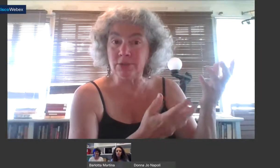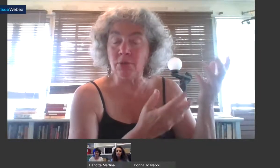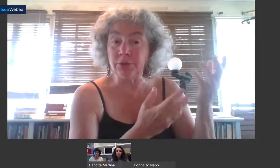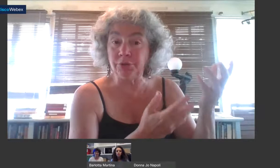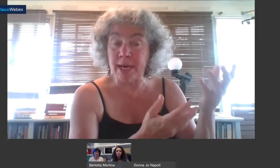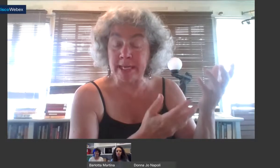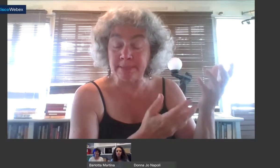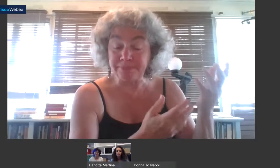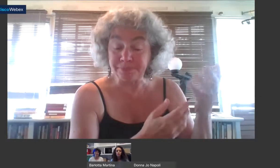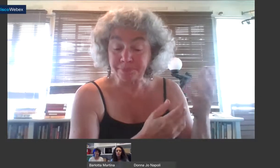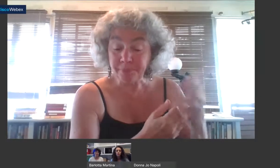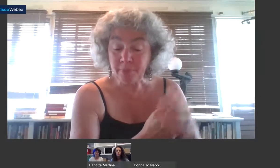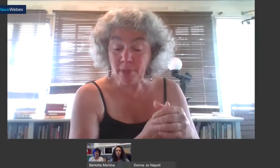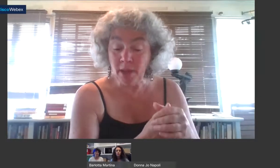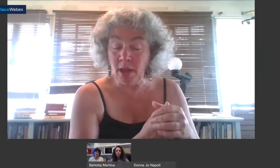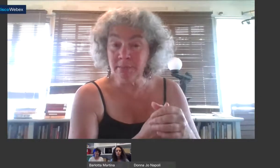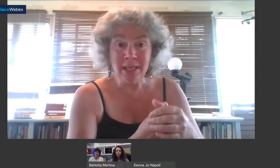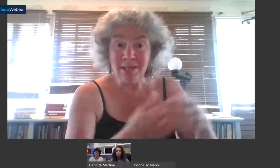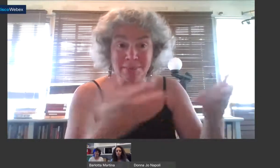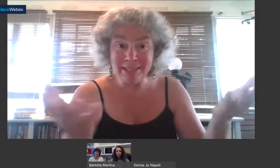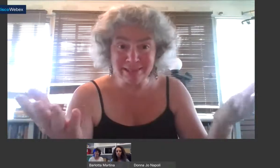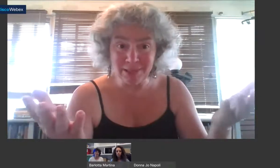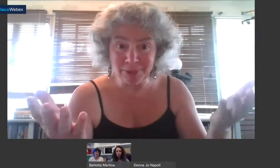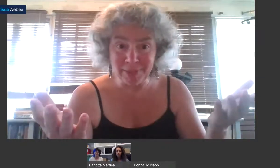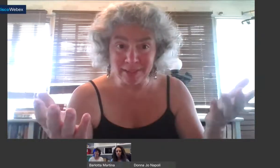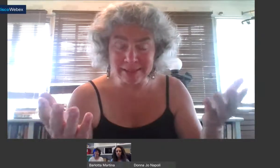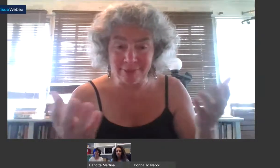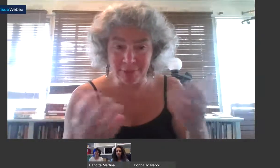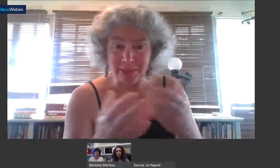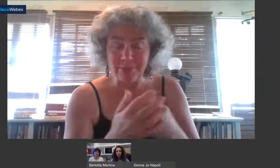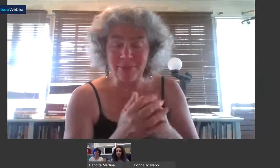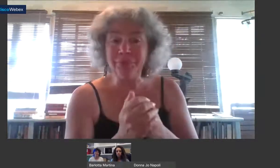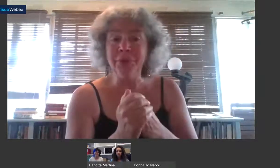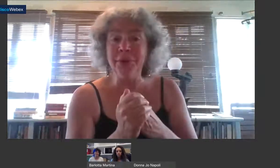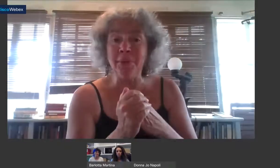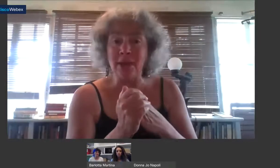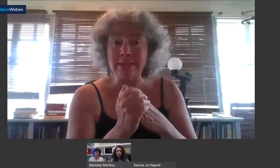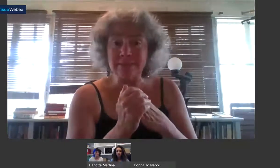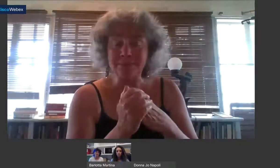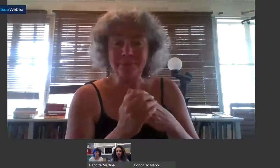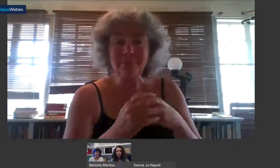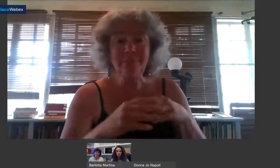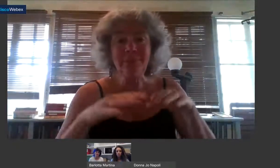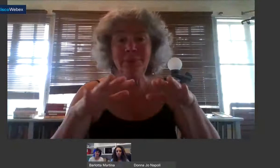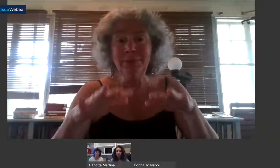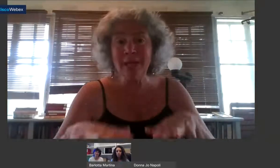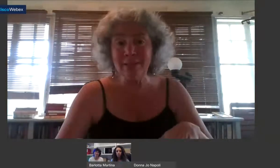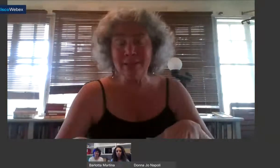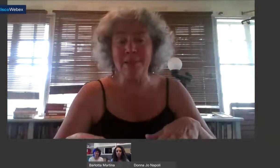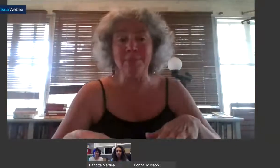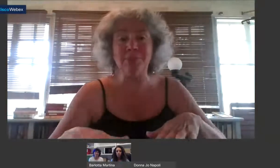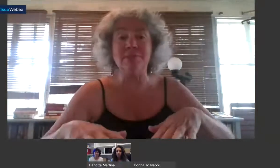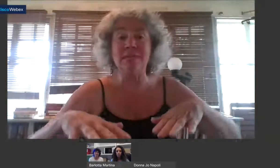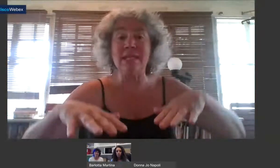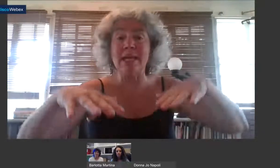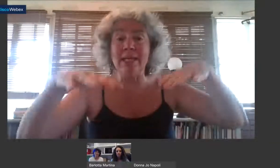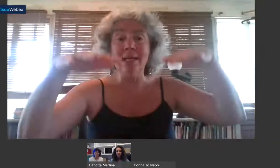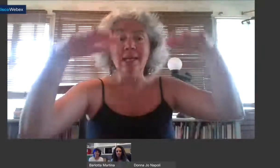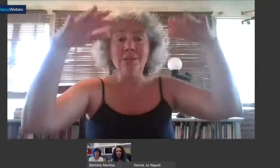or training, because language belongs to everyone. You want your youngest members of society to